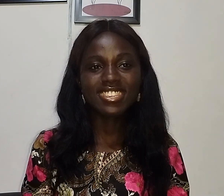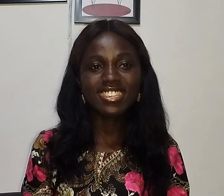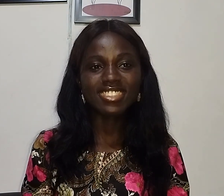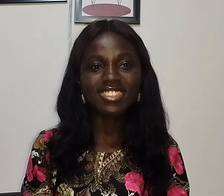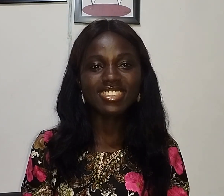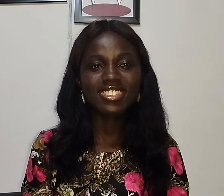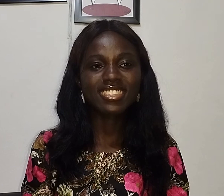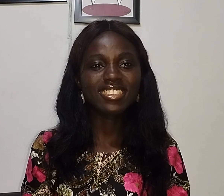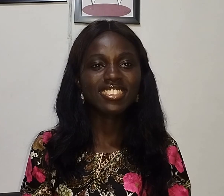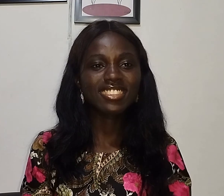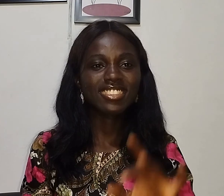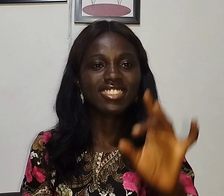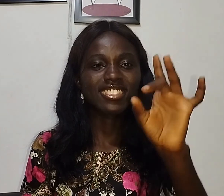18,